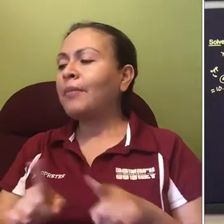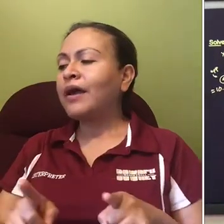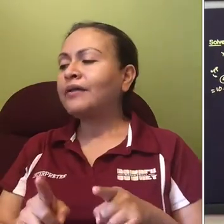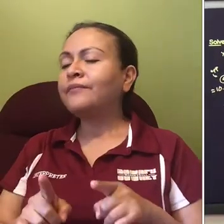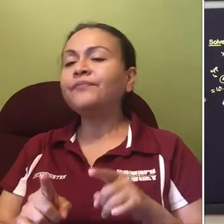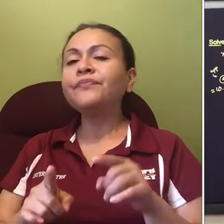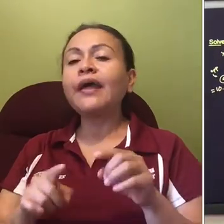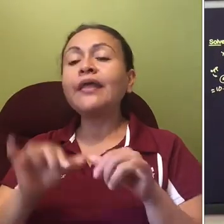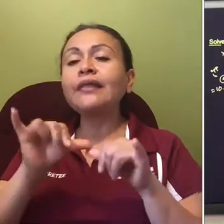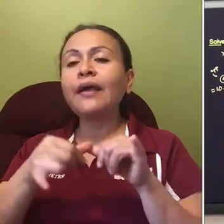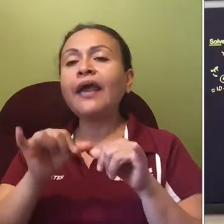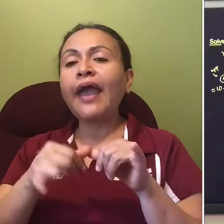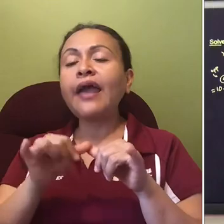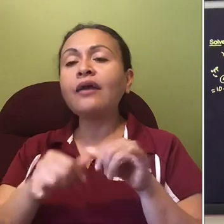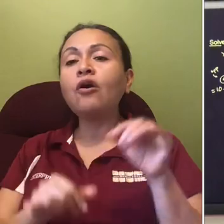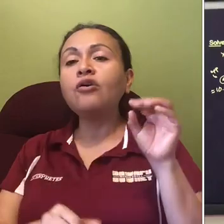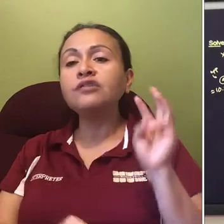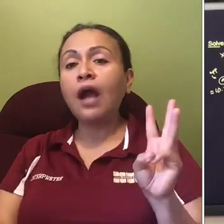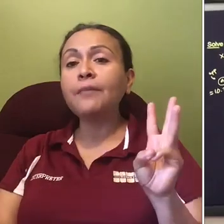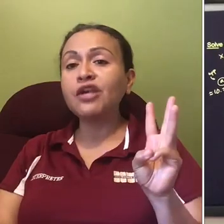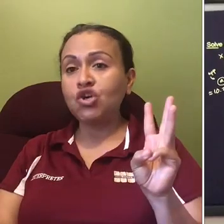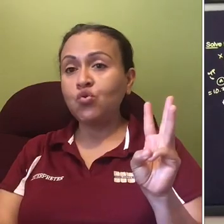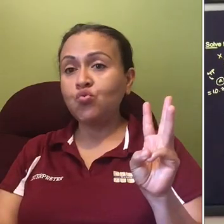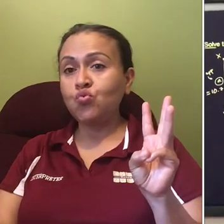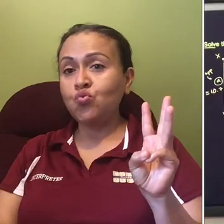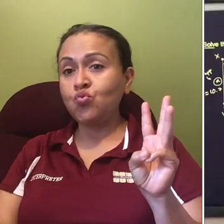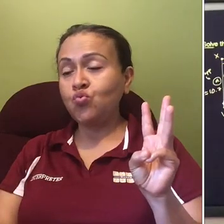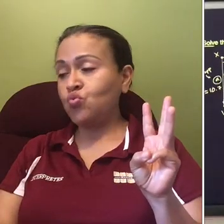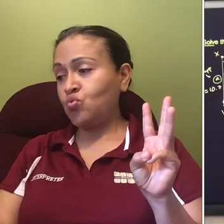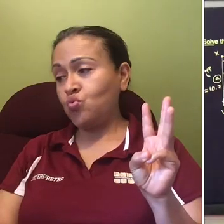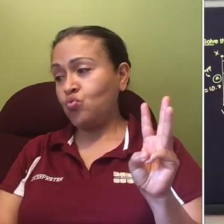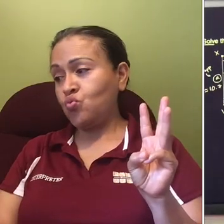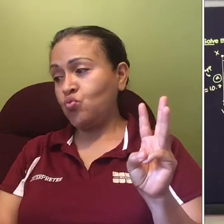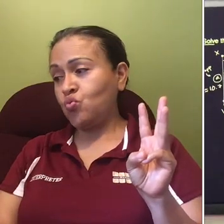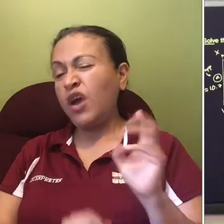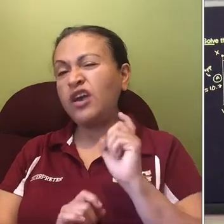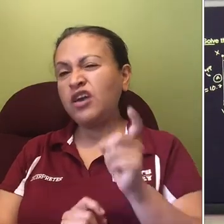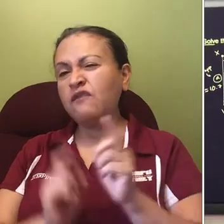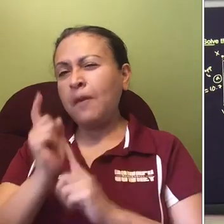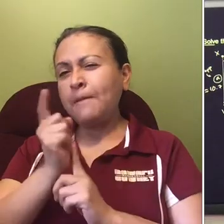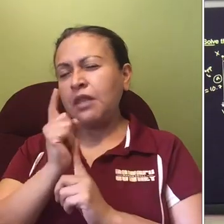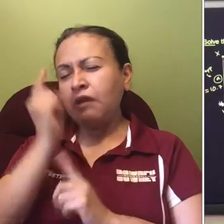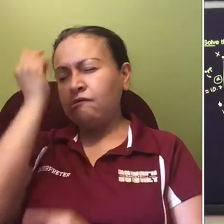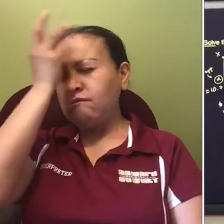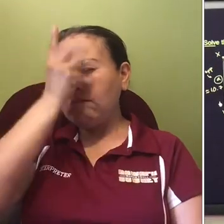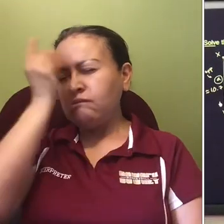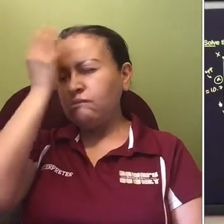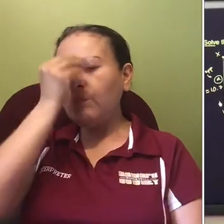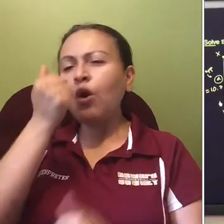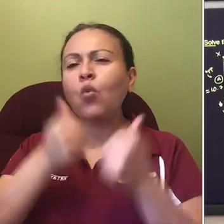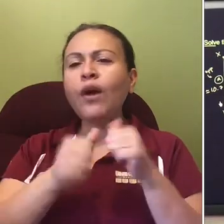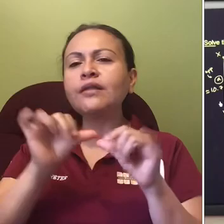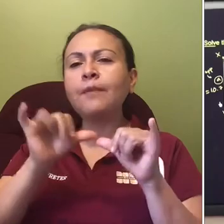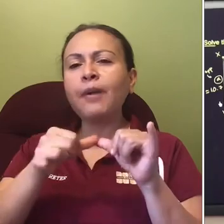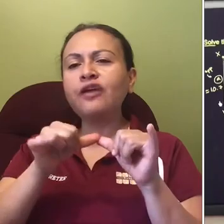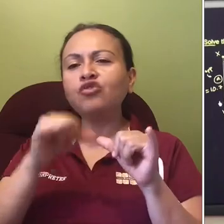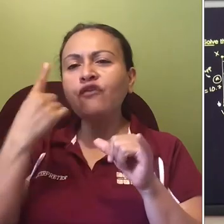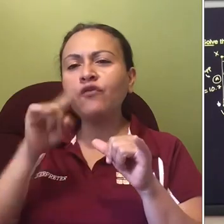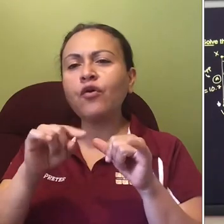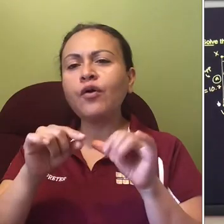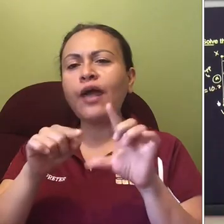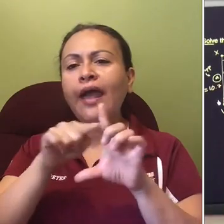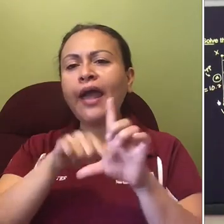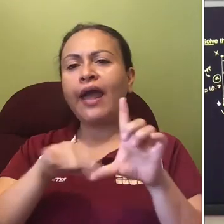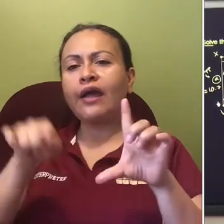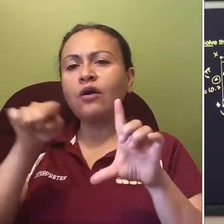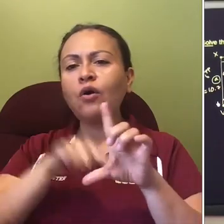W. Angle W right over here. So I'll give you a few seconds to think about what the measure of angle W